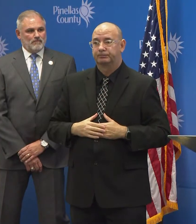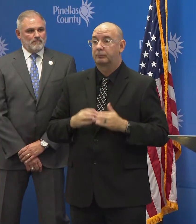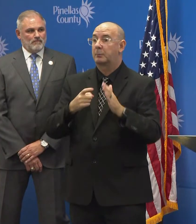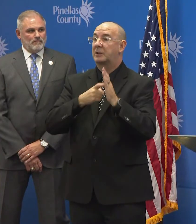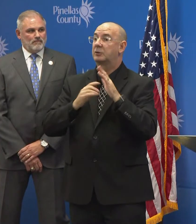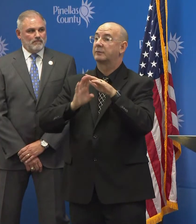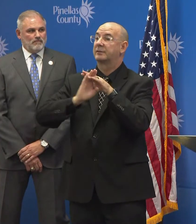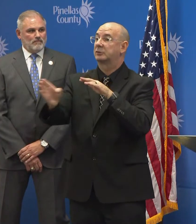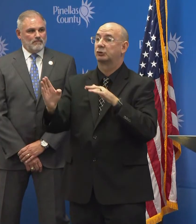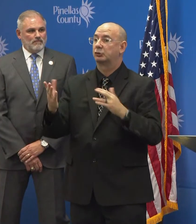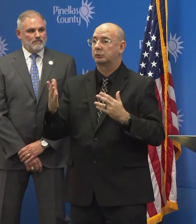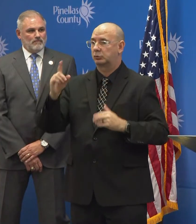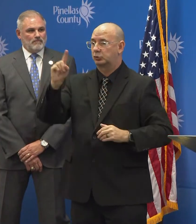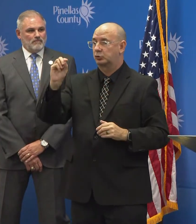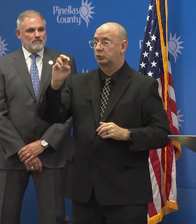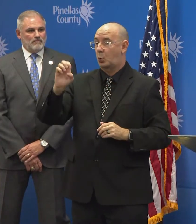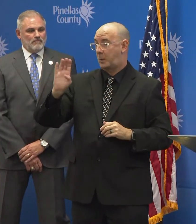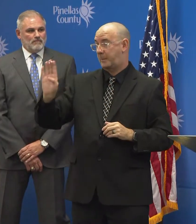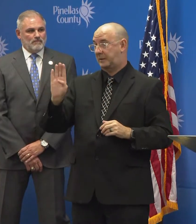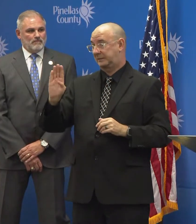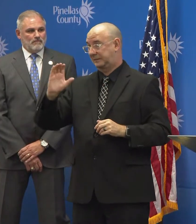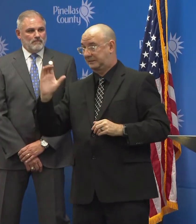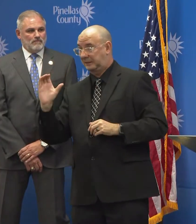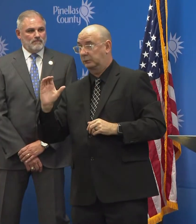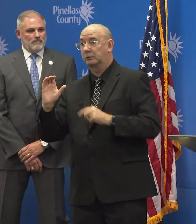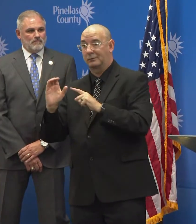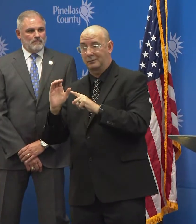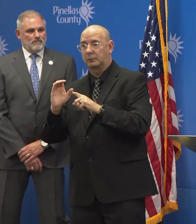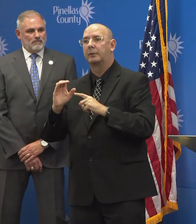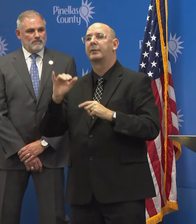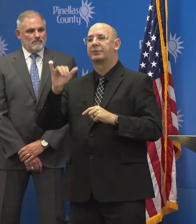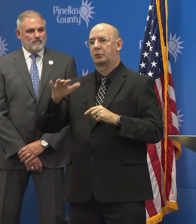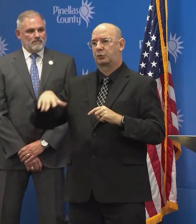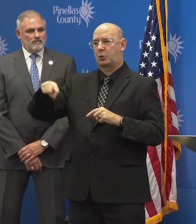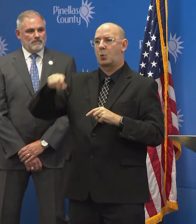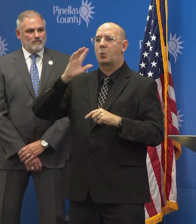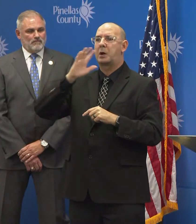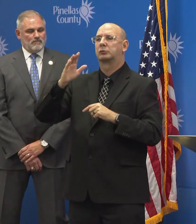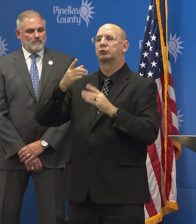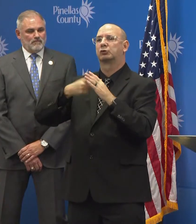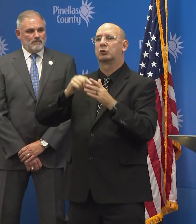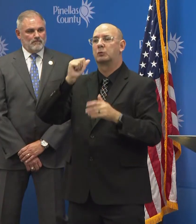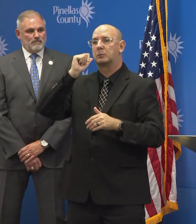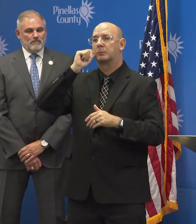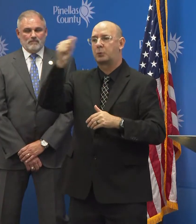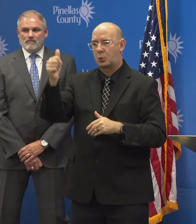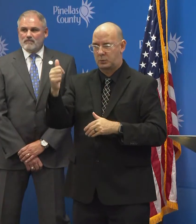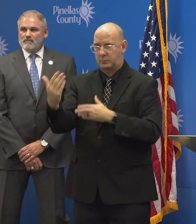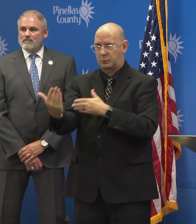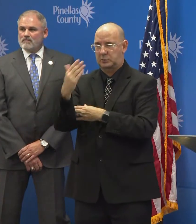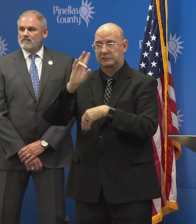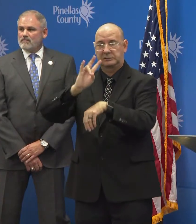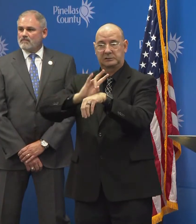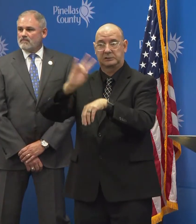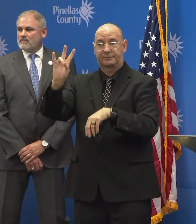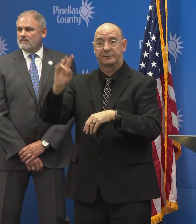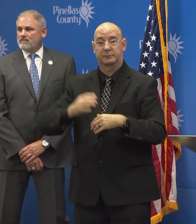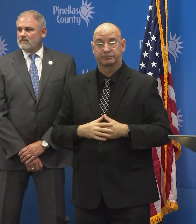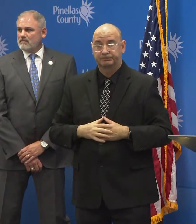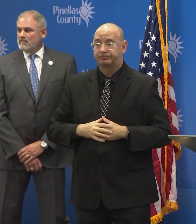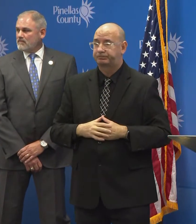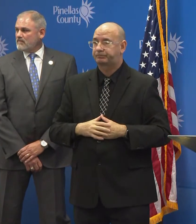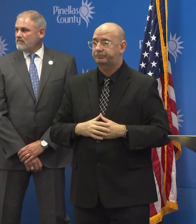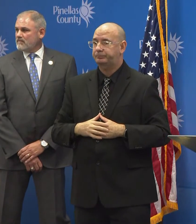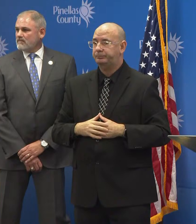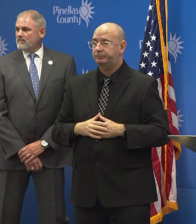for zones B and C will be effective tomorrow morning at 7 a.m. As the Governor and the Director Guthrie